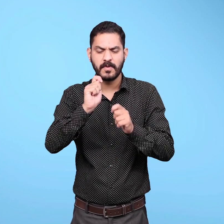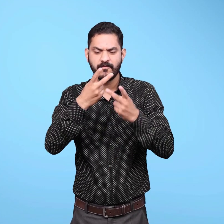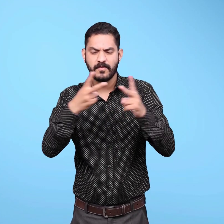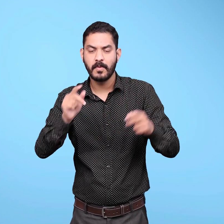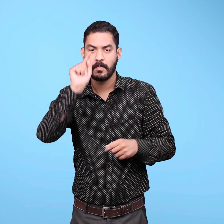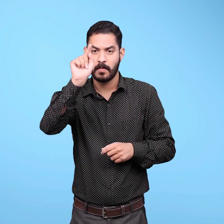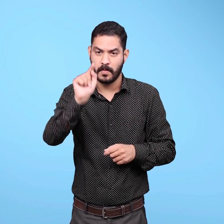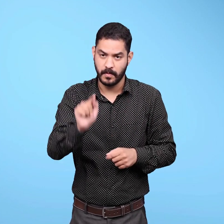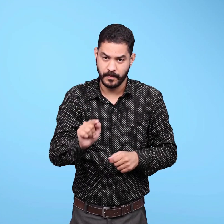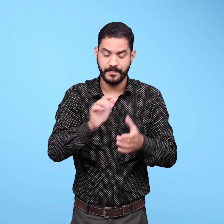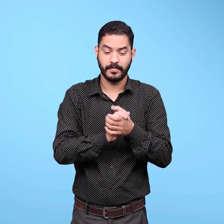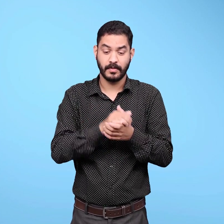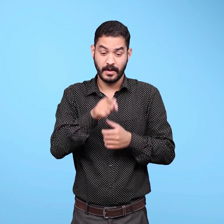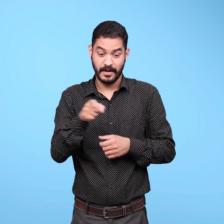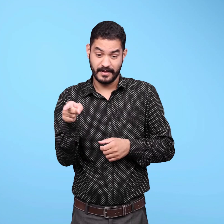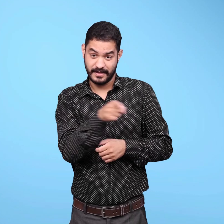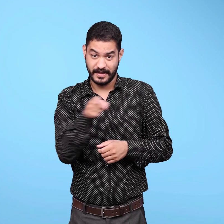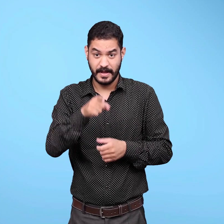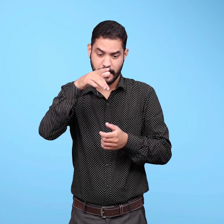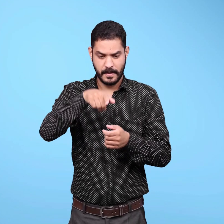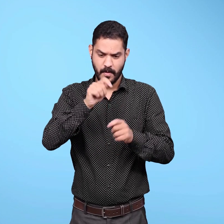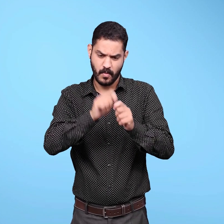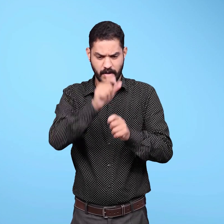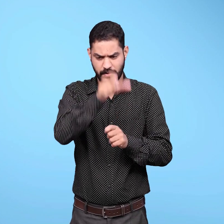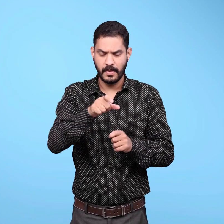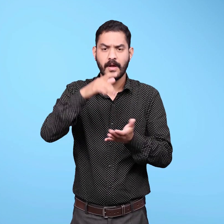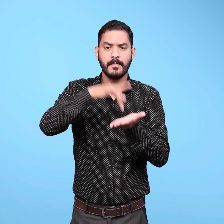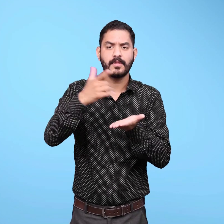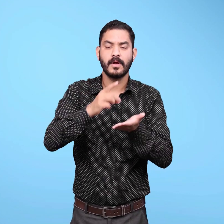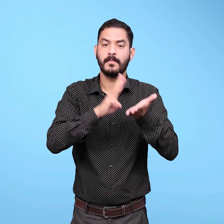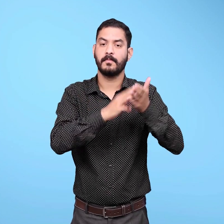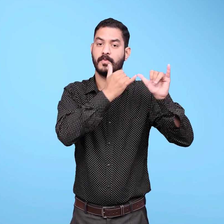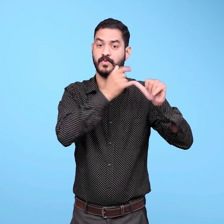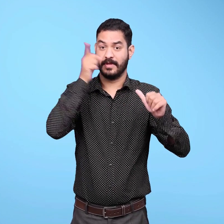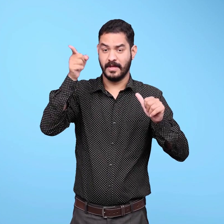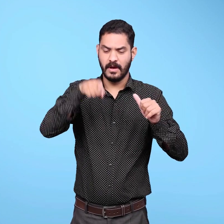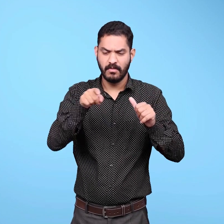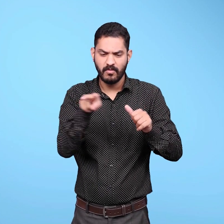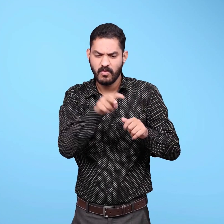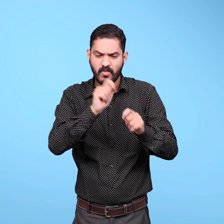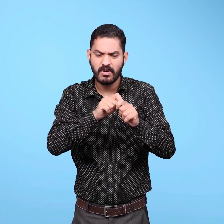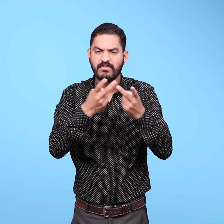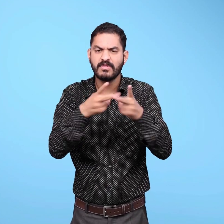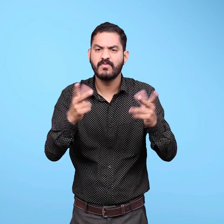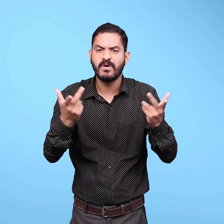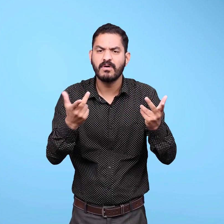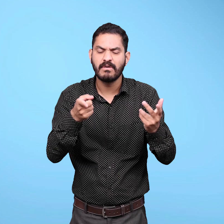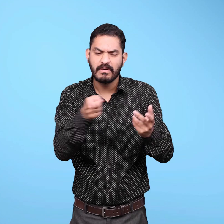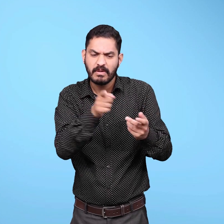what ways are these similar to those performed by people who lived in Mathura? In what ways